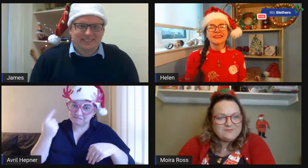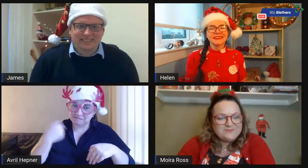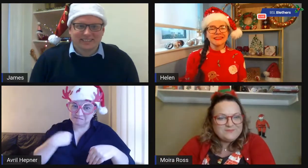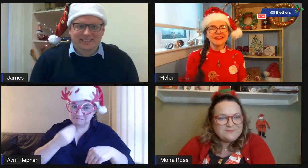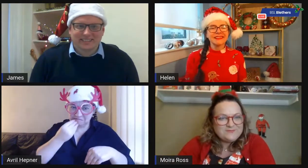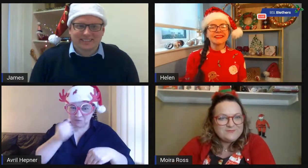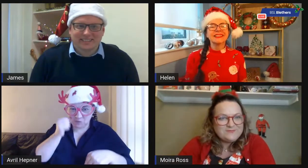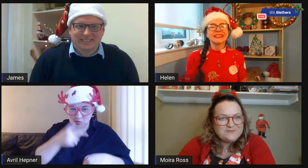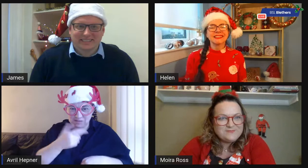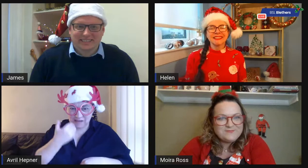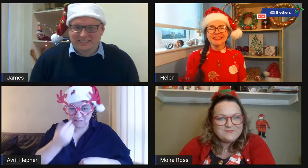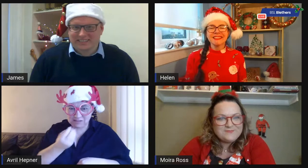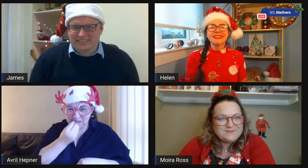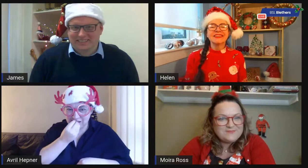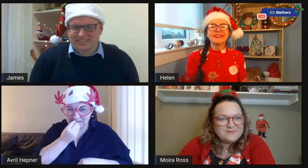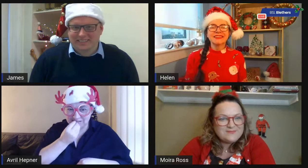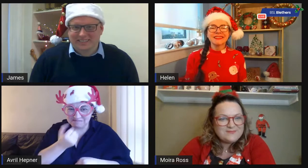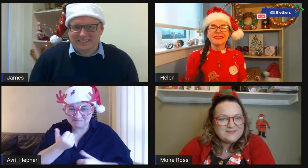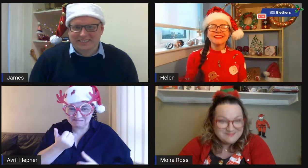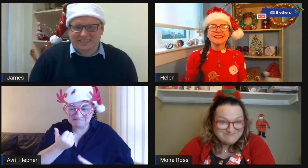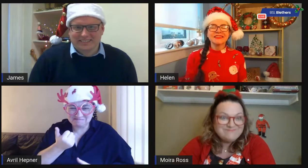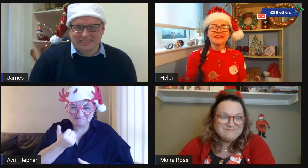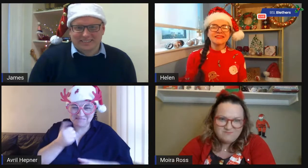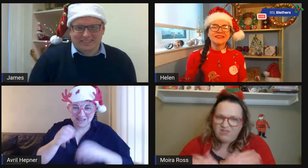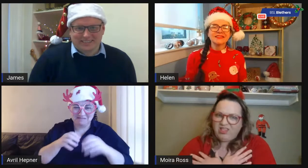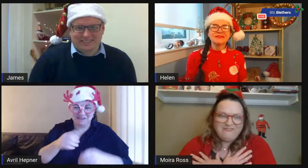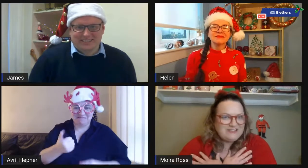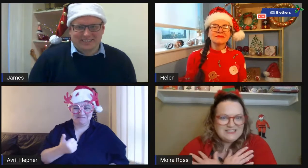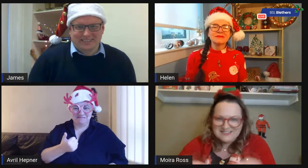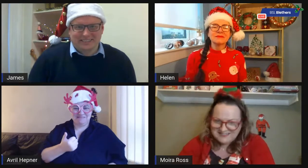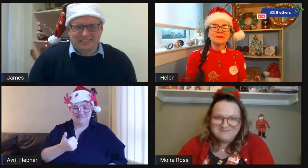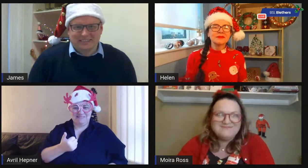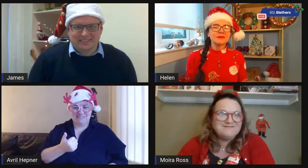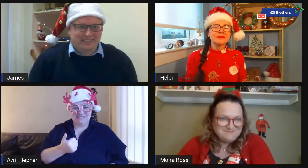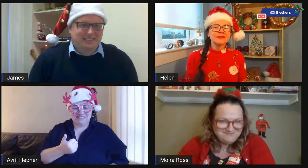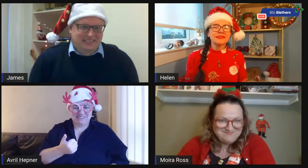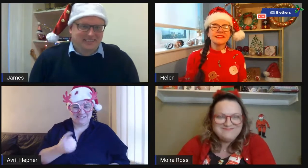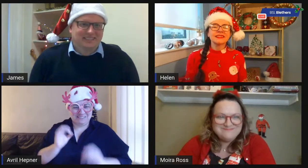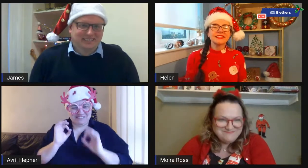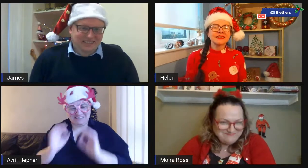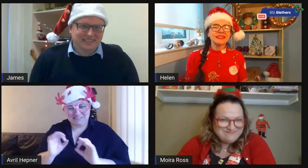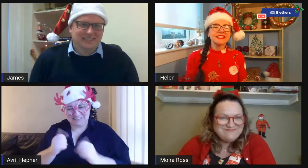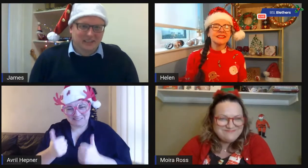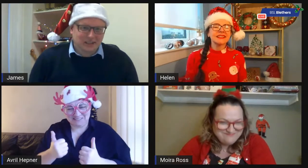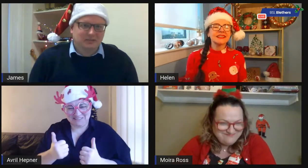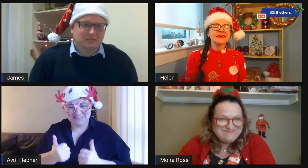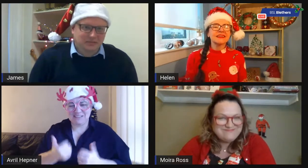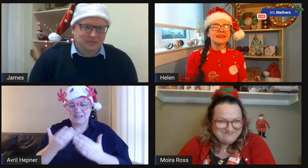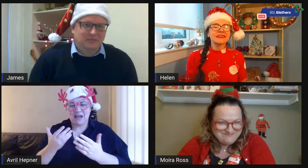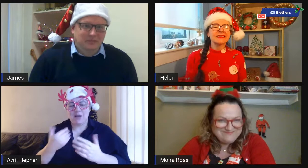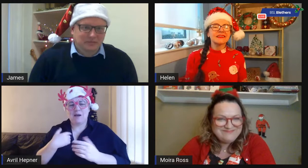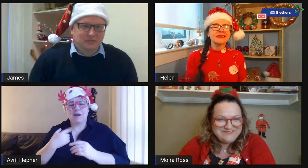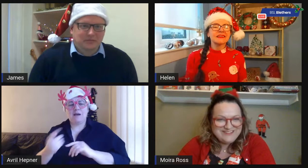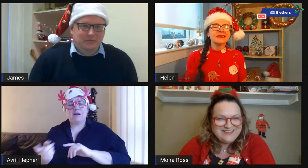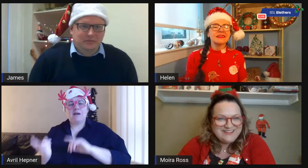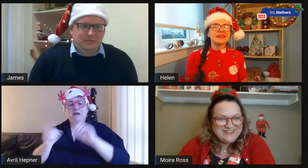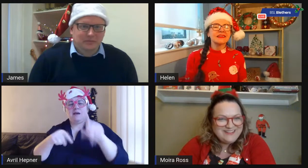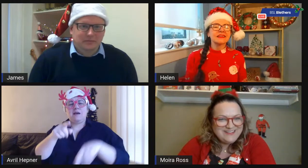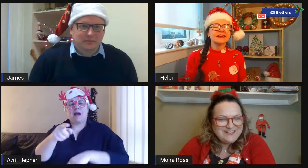every morning, waiting for the little treat from the advent calendar? Absolutely. Loves it. Loves it.